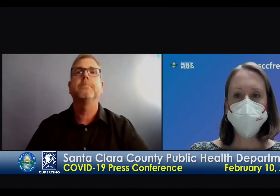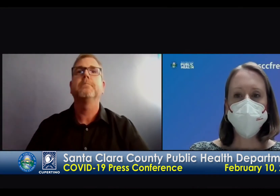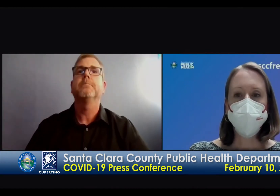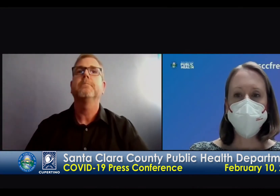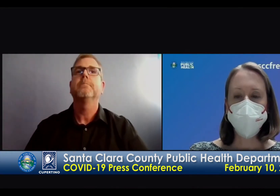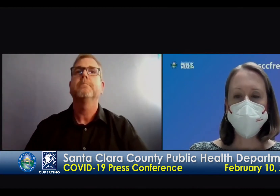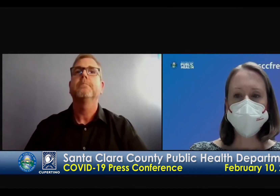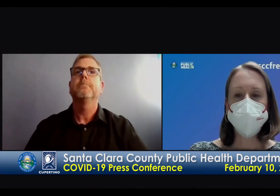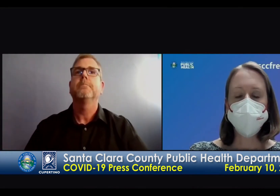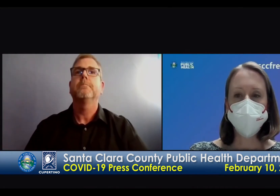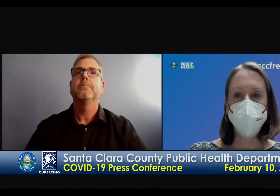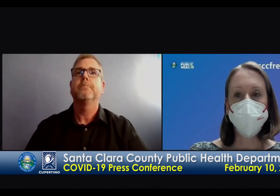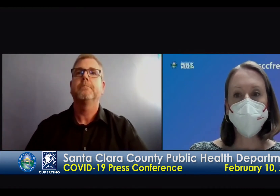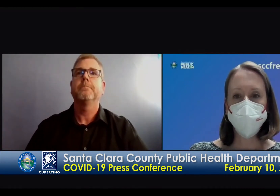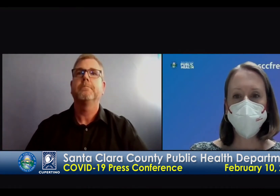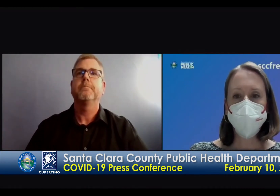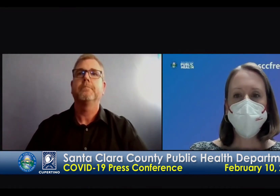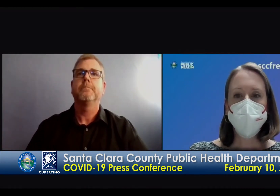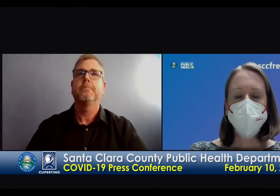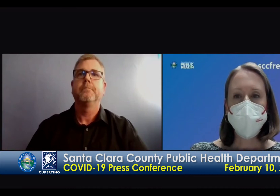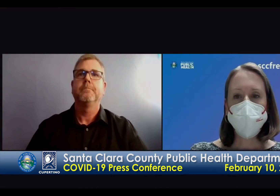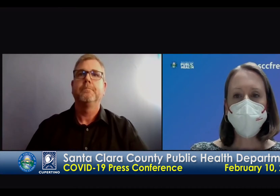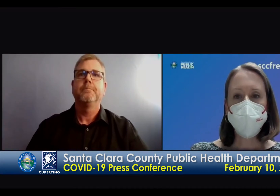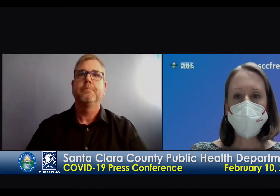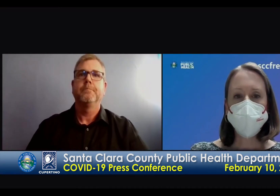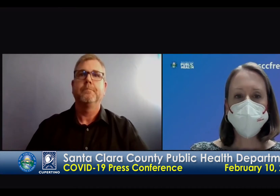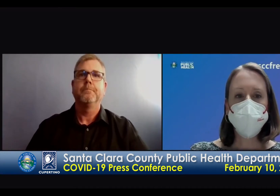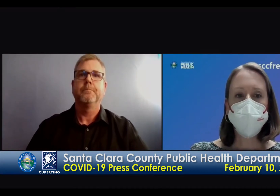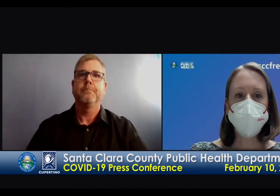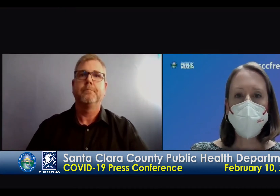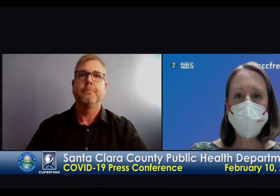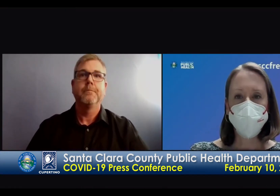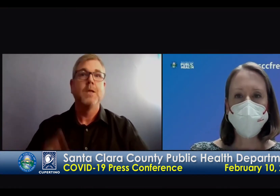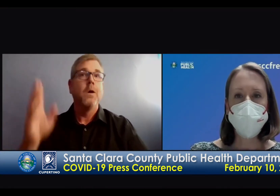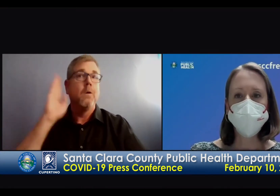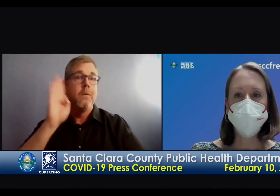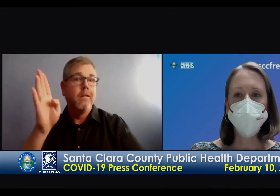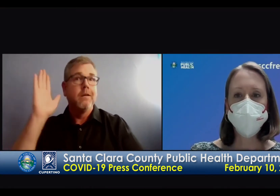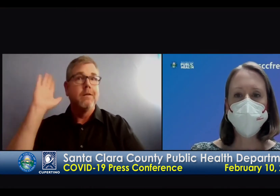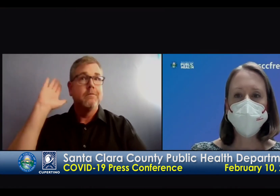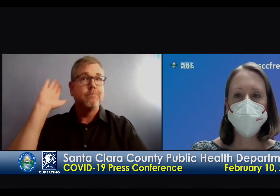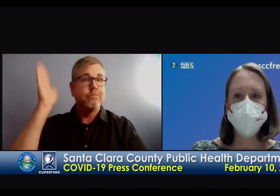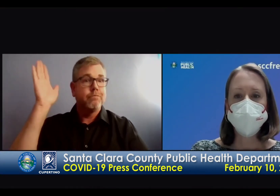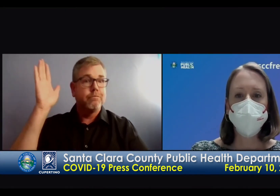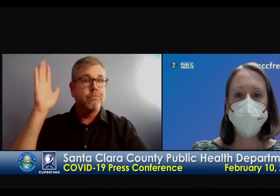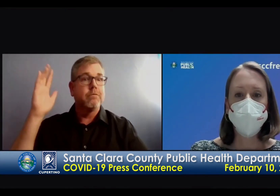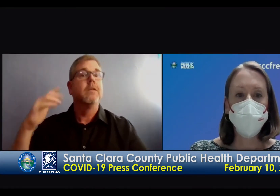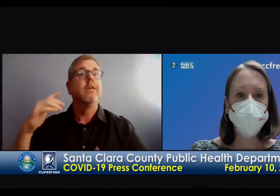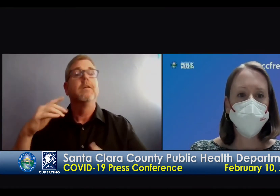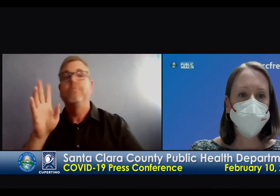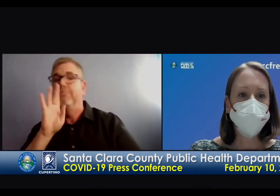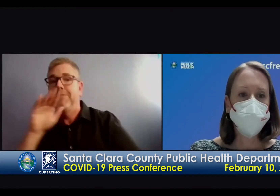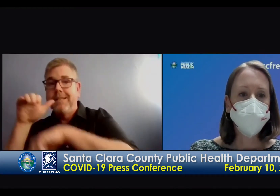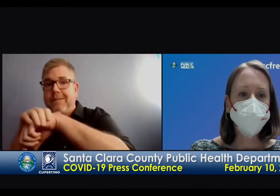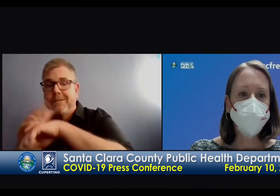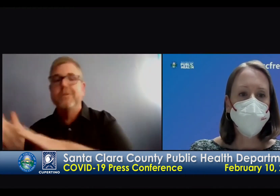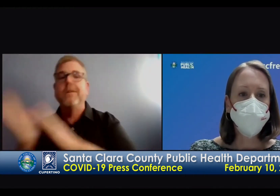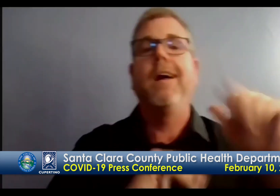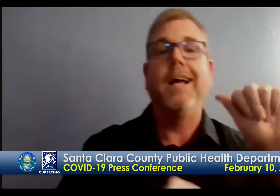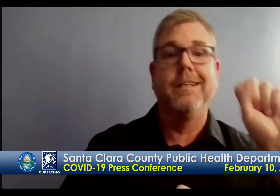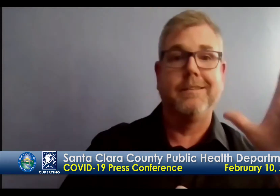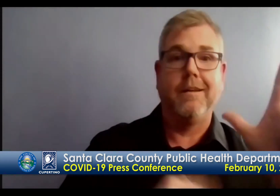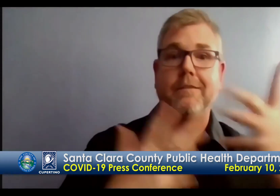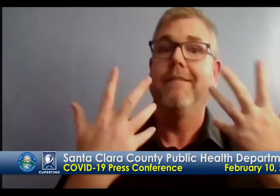Spanish, Vietnamese, and Tagalog. Thank you very much. And with that, I will hand it over to Dr. Sarah Cody.